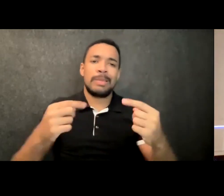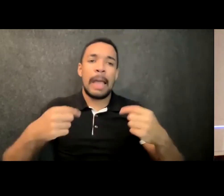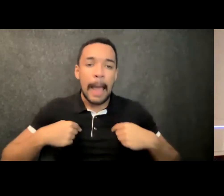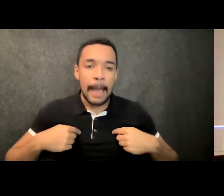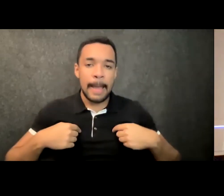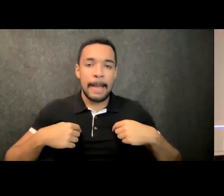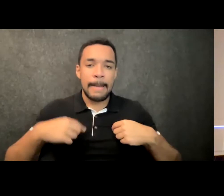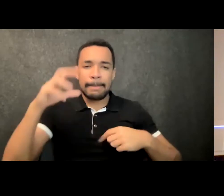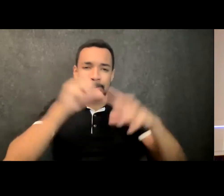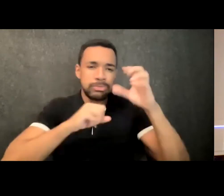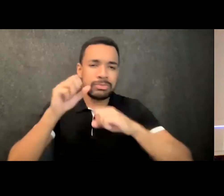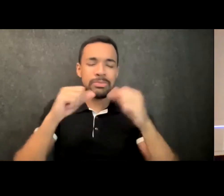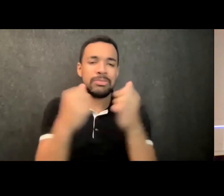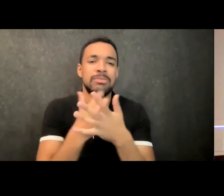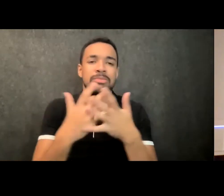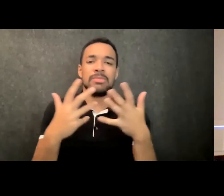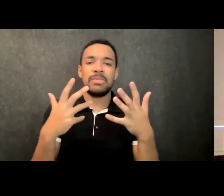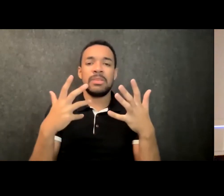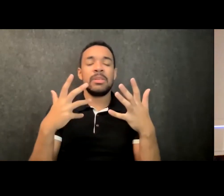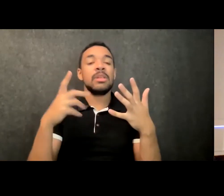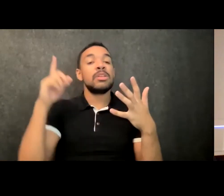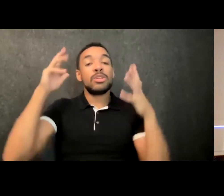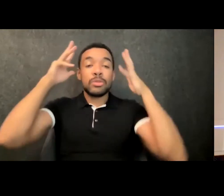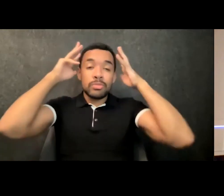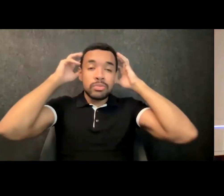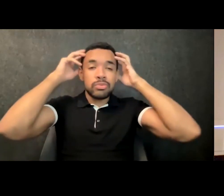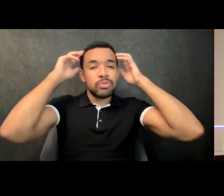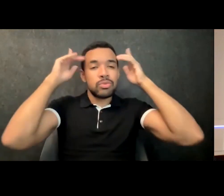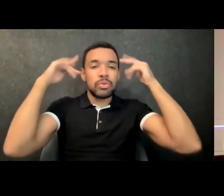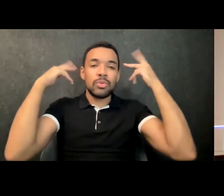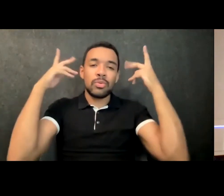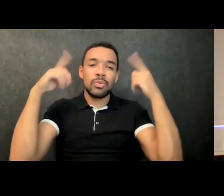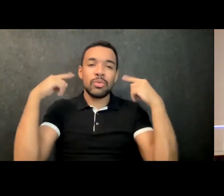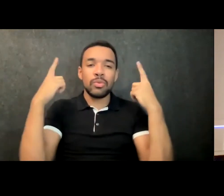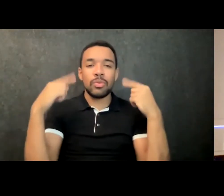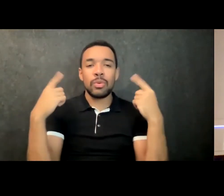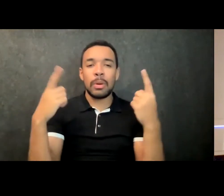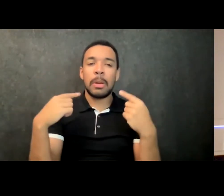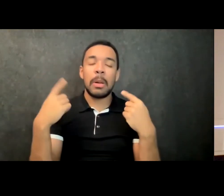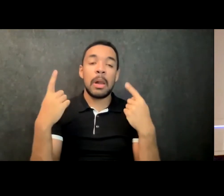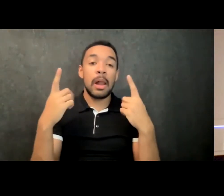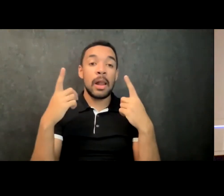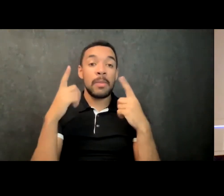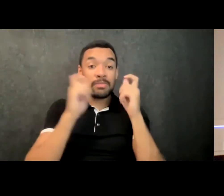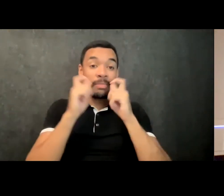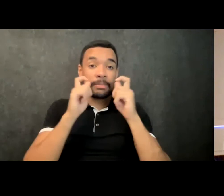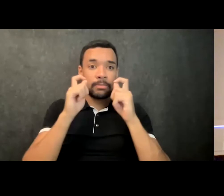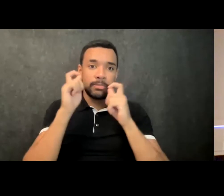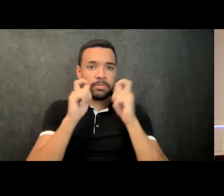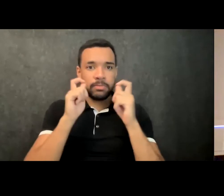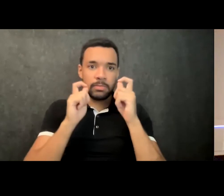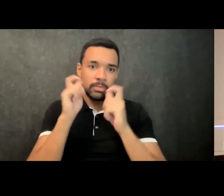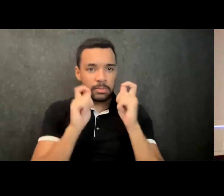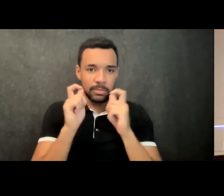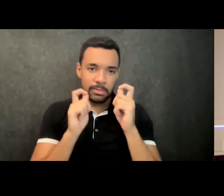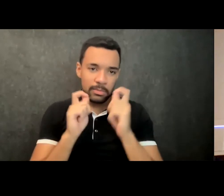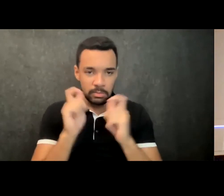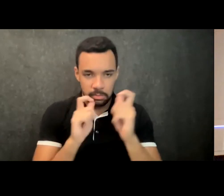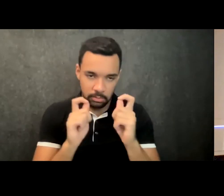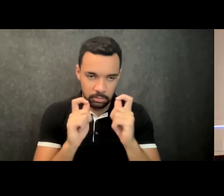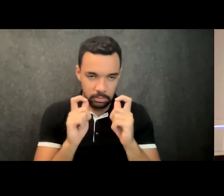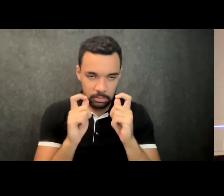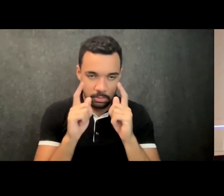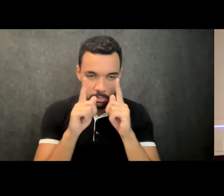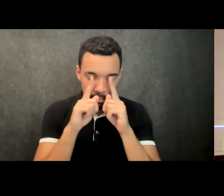Always is. She twisted locks of my hair around her fingers and my face started to crack. A trickle slid down my cheek